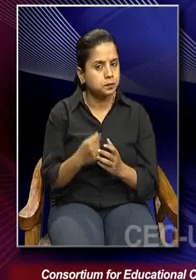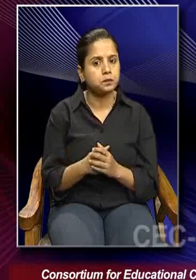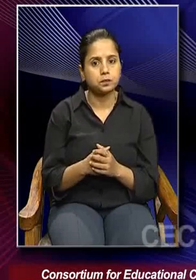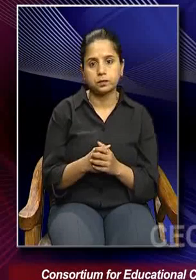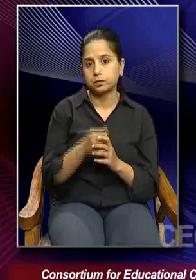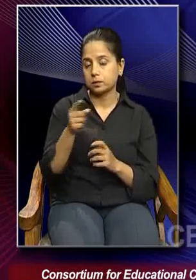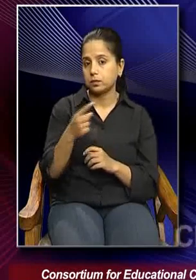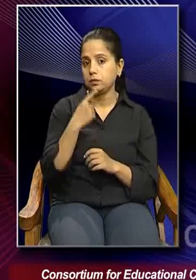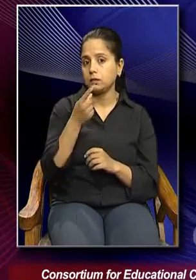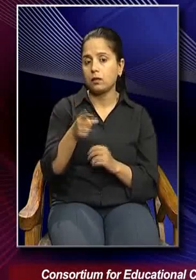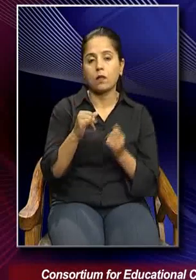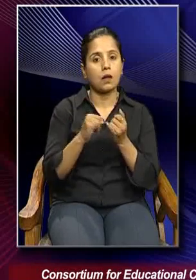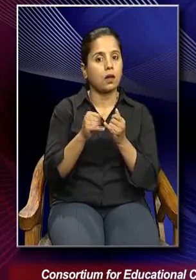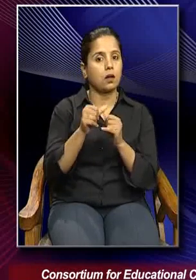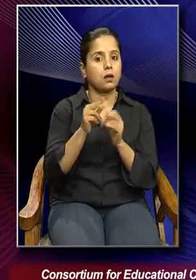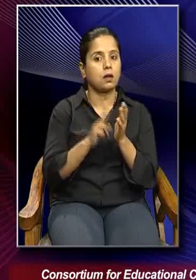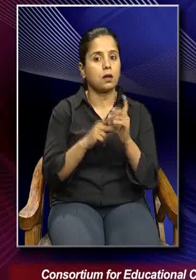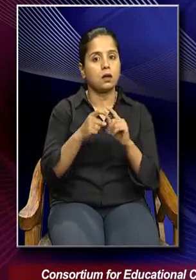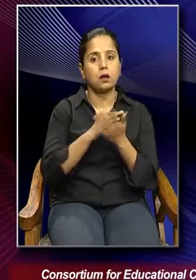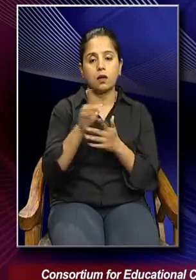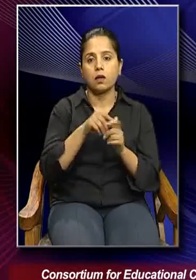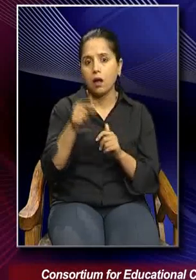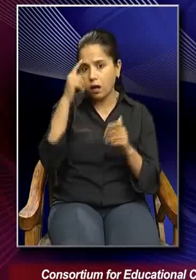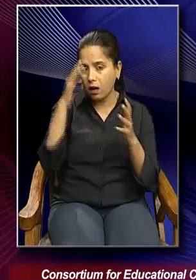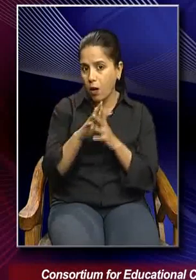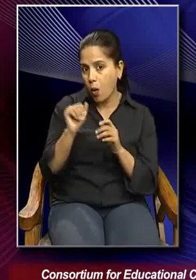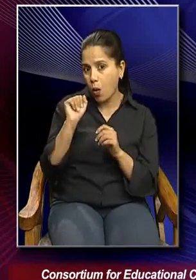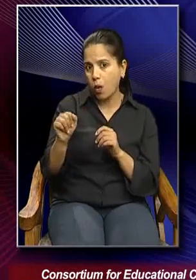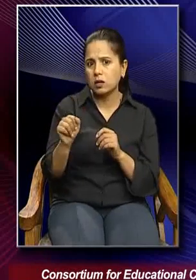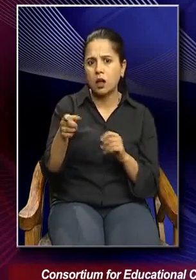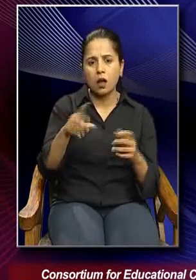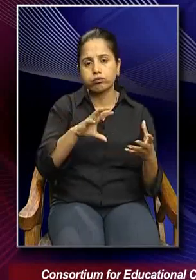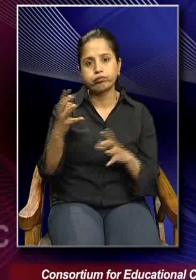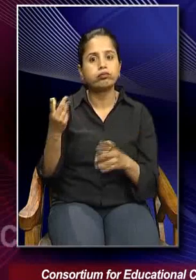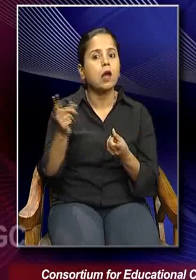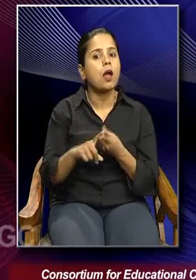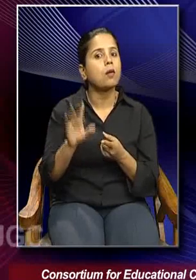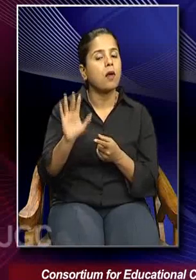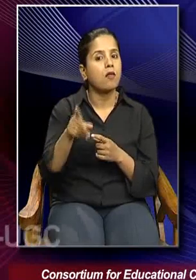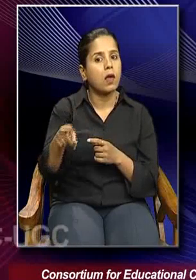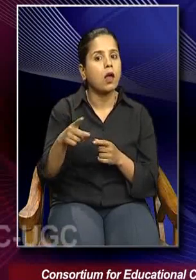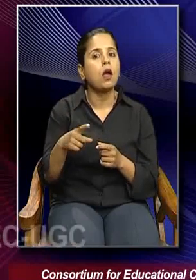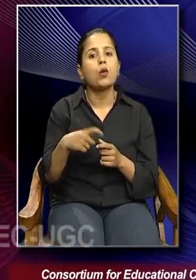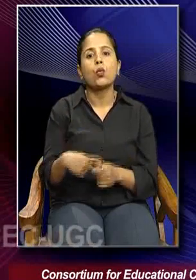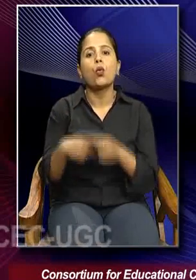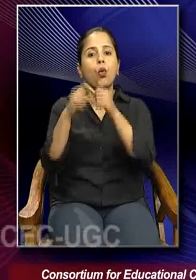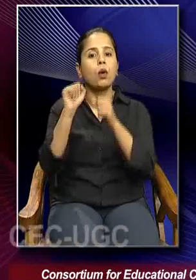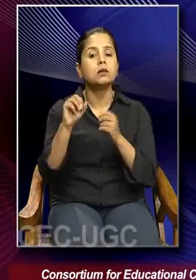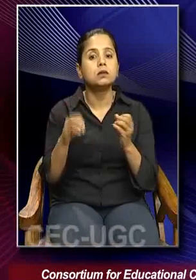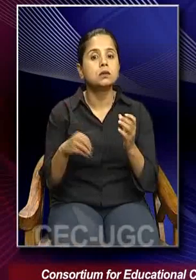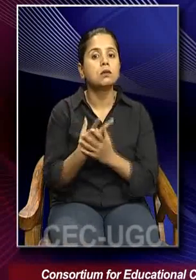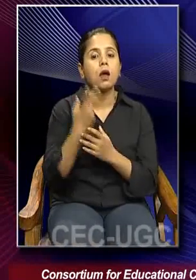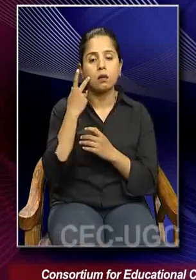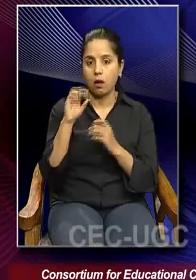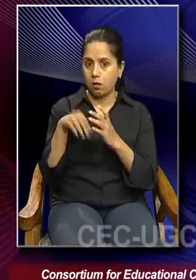So they are saying, Sāṅkhya says that the disturbance of equilibrium of gunas which start